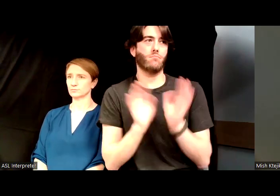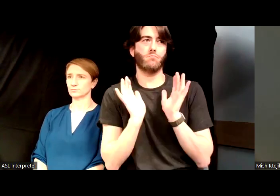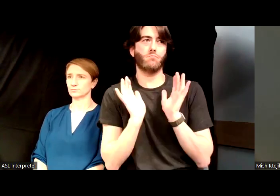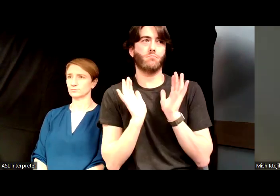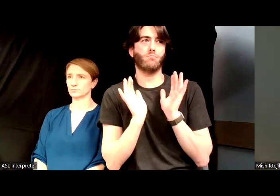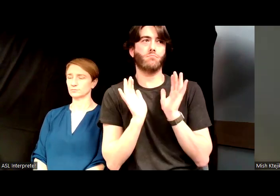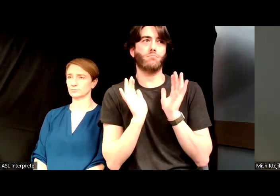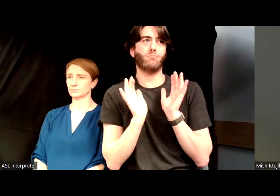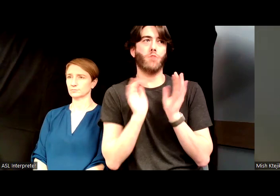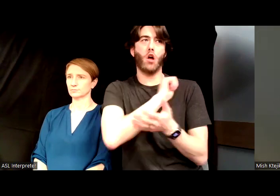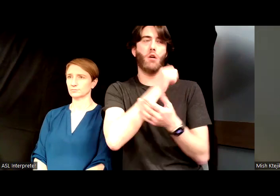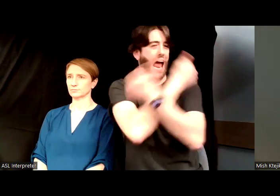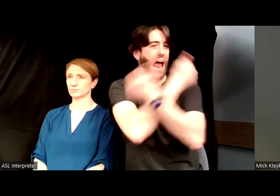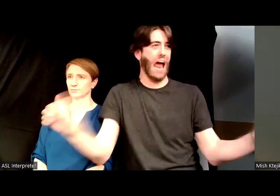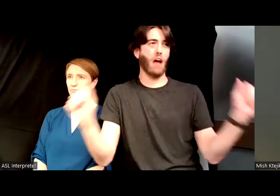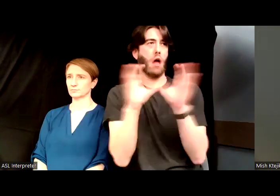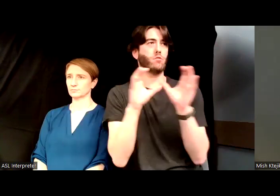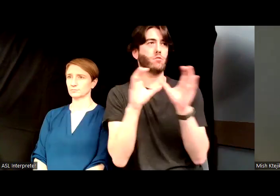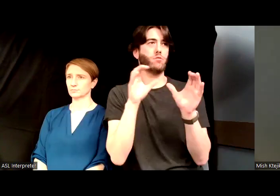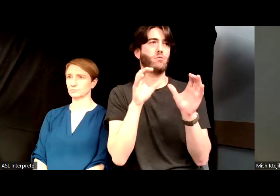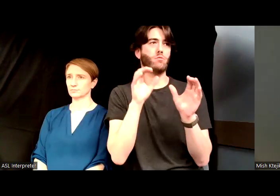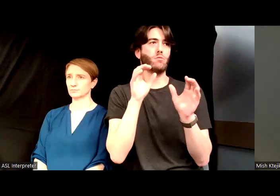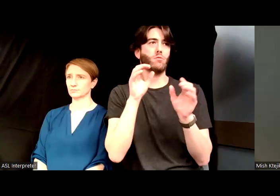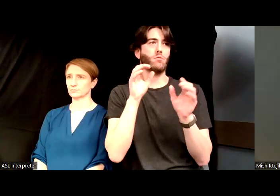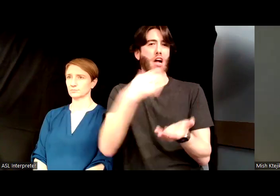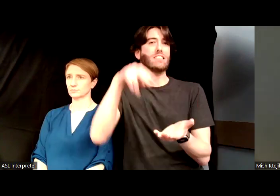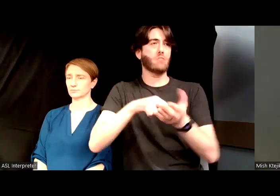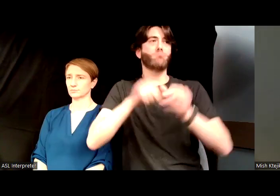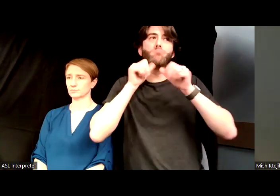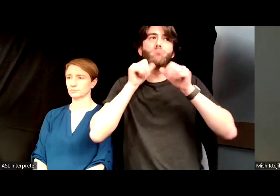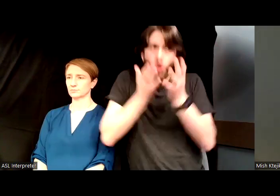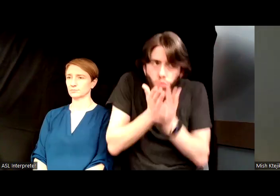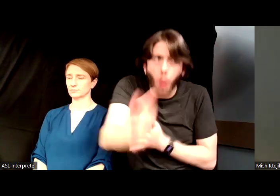whatever credentials have you in good standing